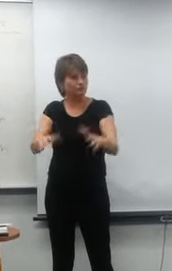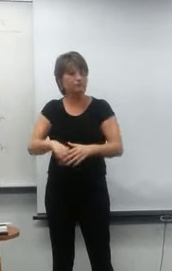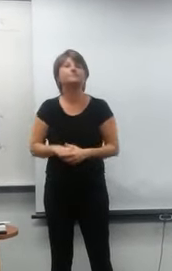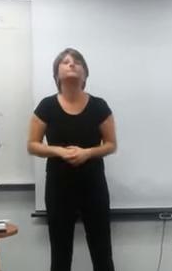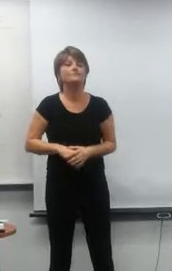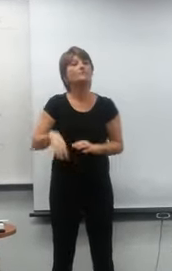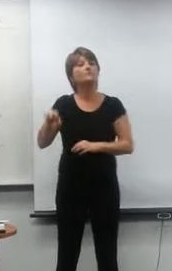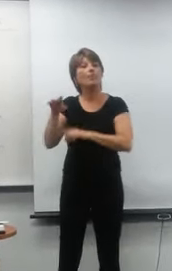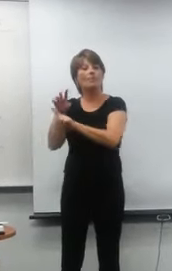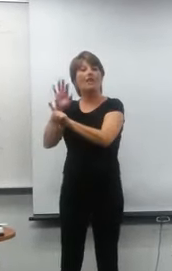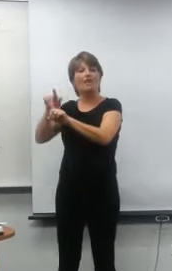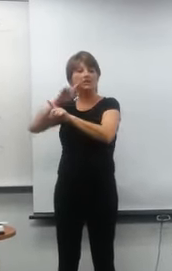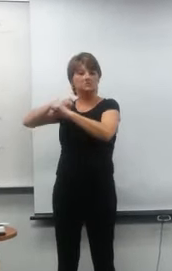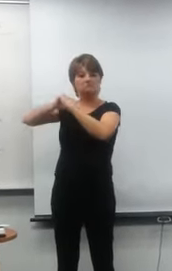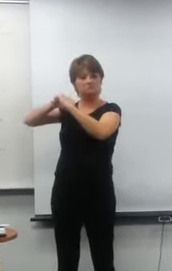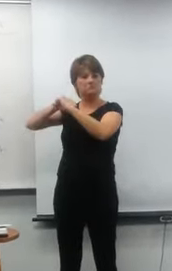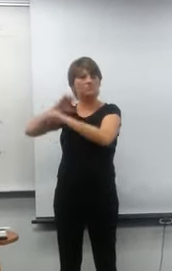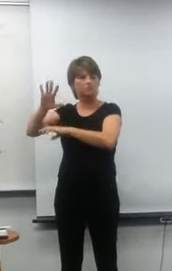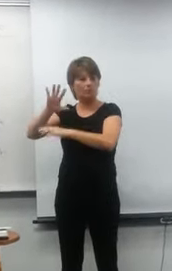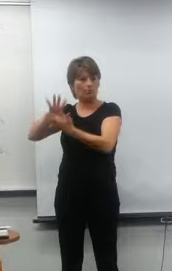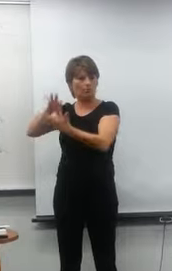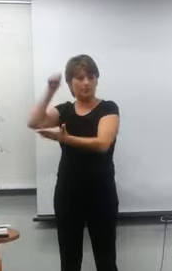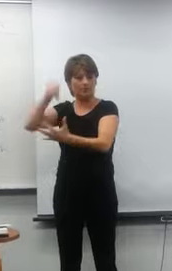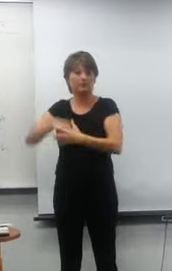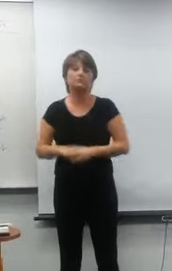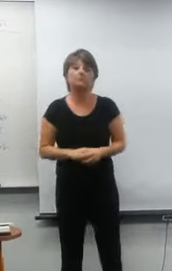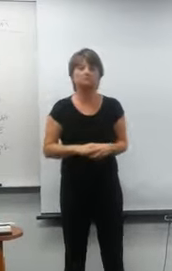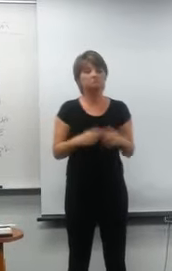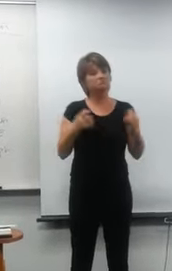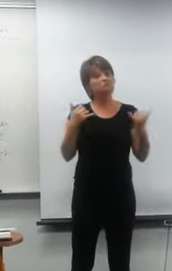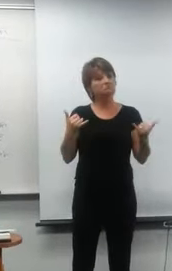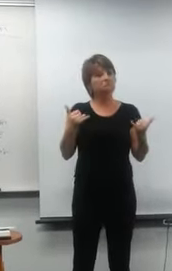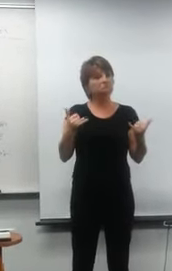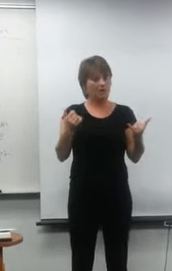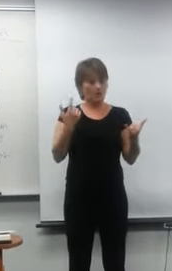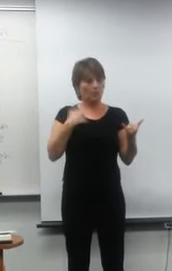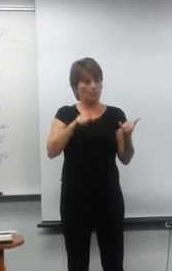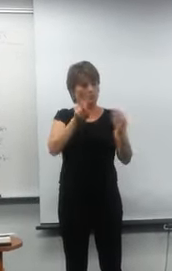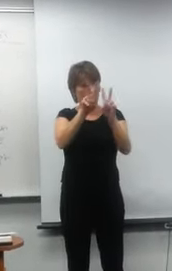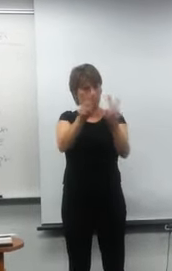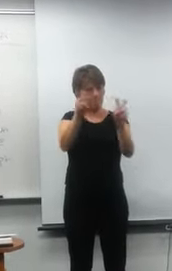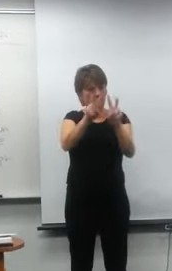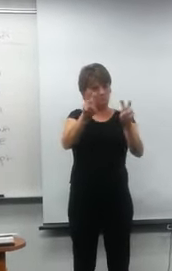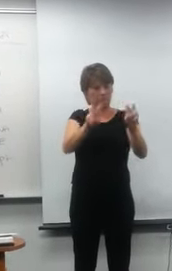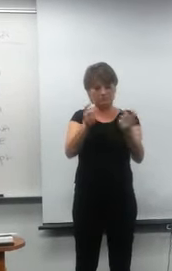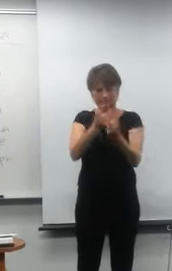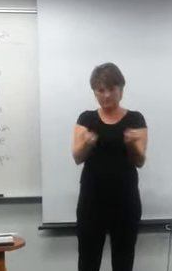your thesis is to show, it's to defend your learning, to show what you learned in your time for your education.